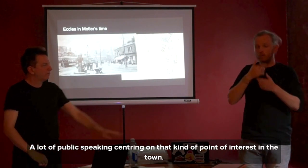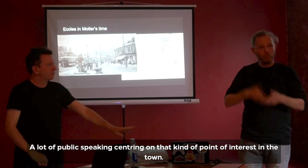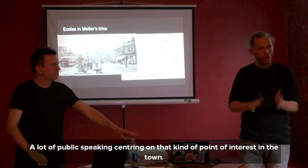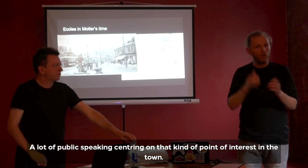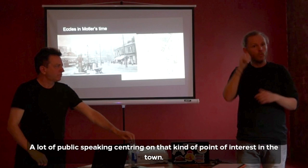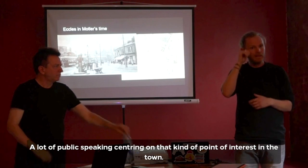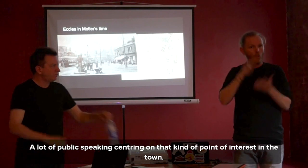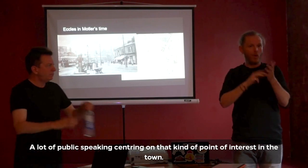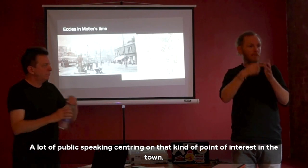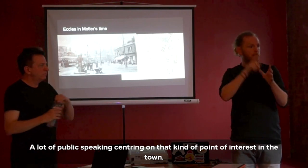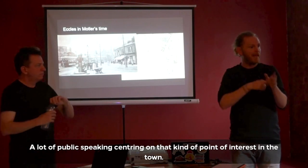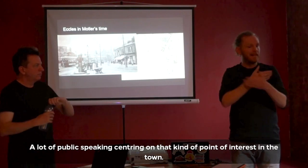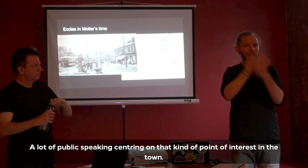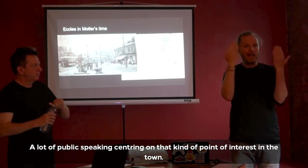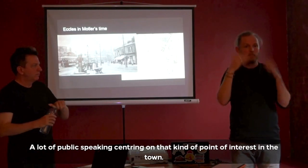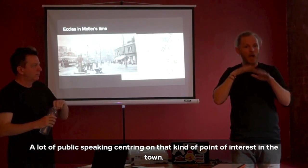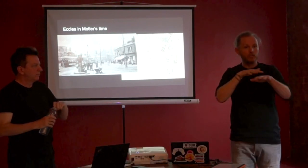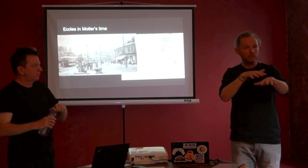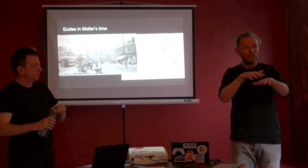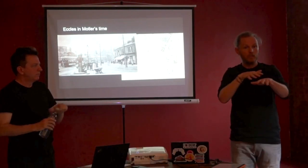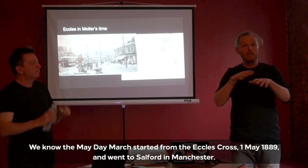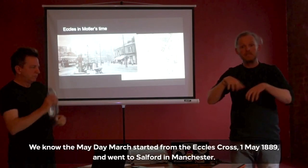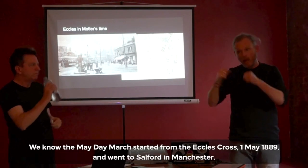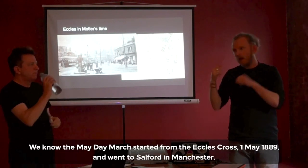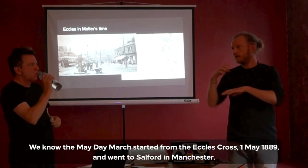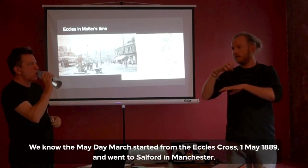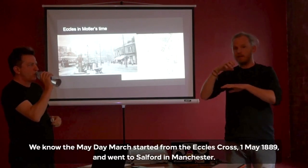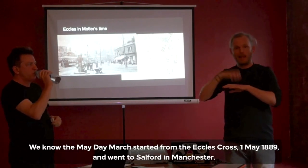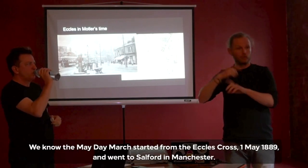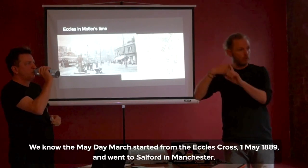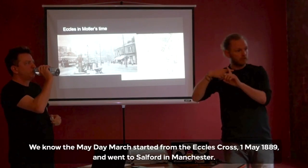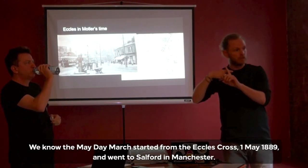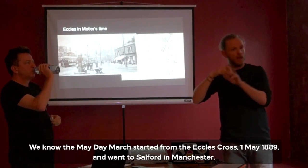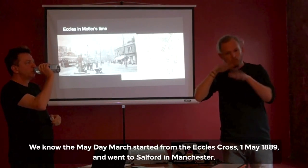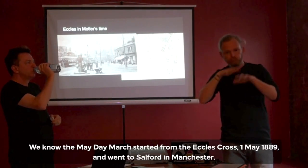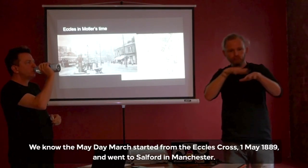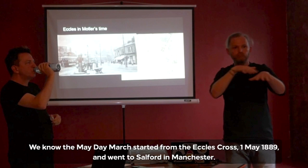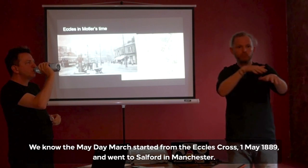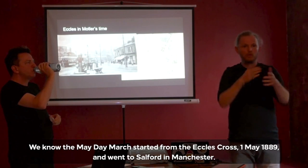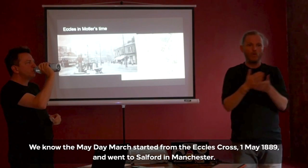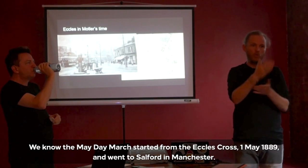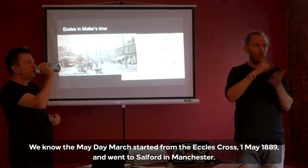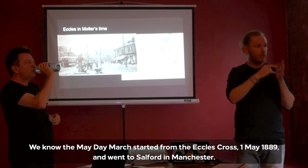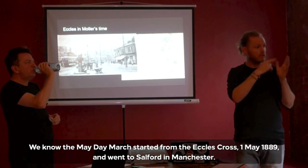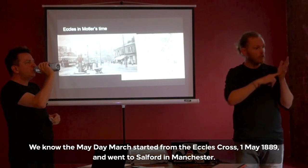on that kind of point of interest in the town. So there'd be a May Day march, and we know that started from the Eccles